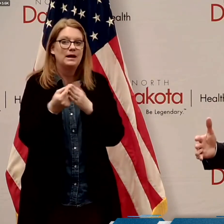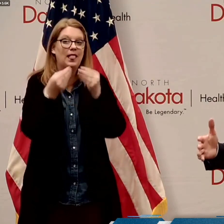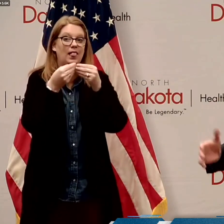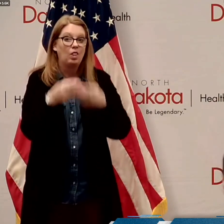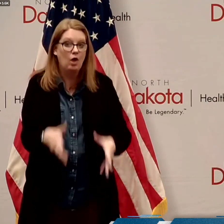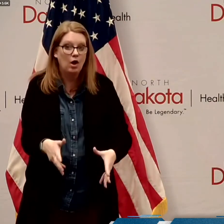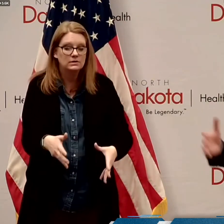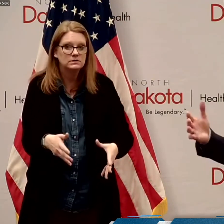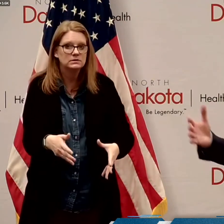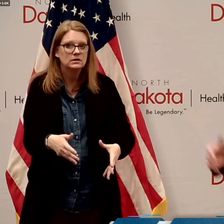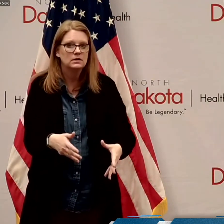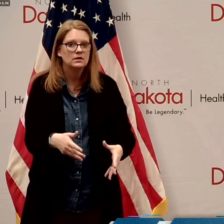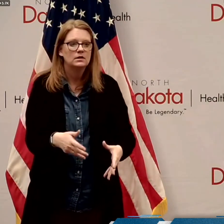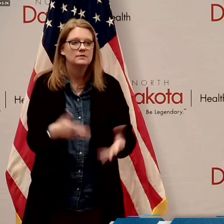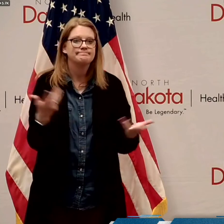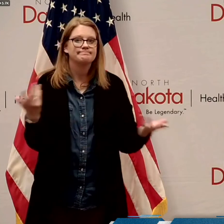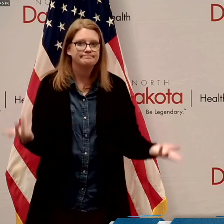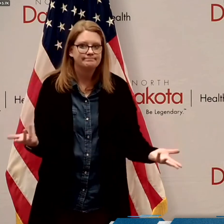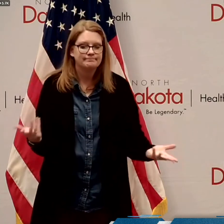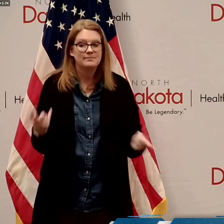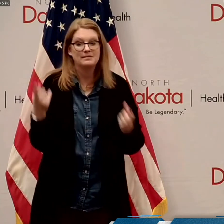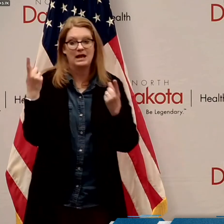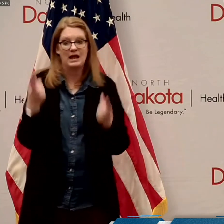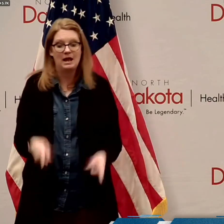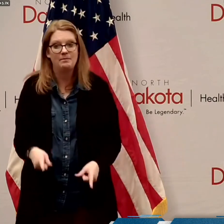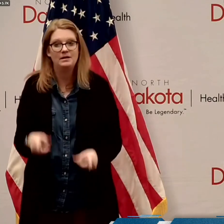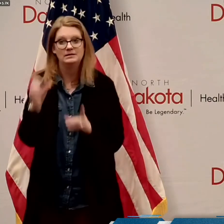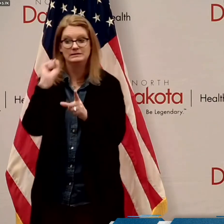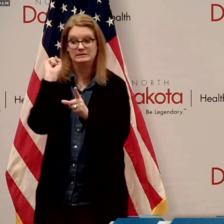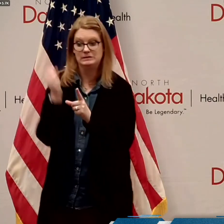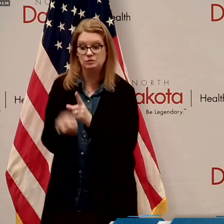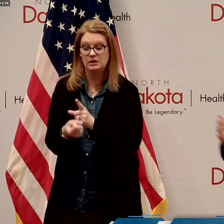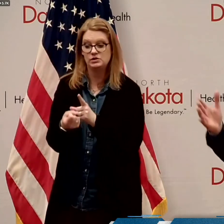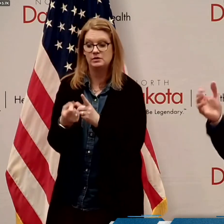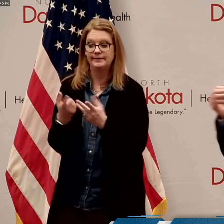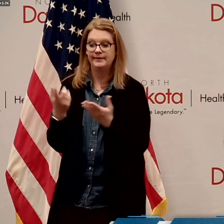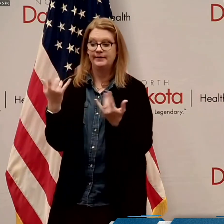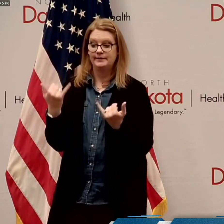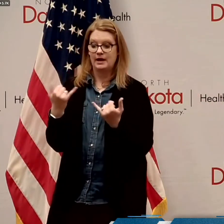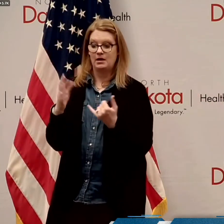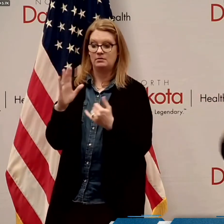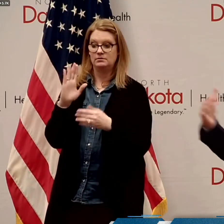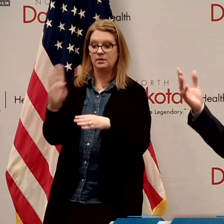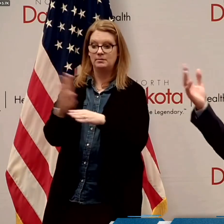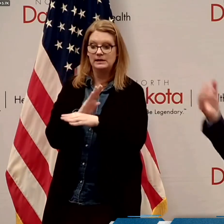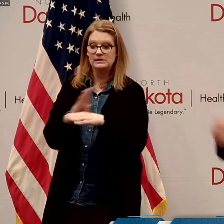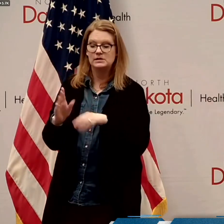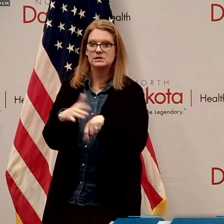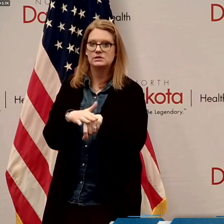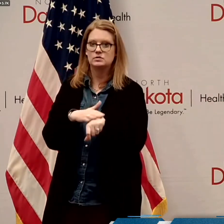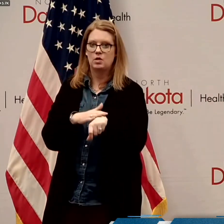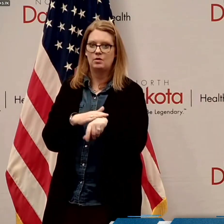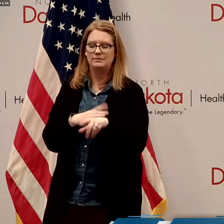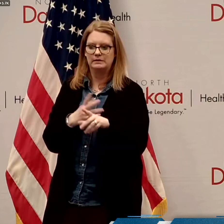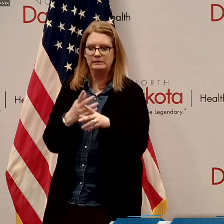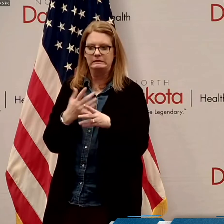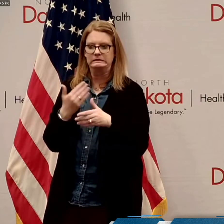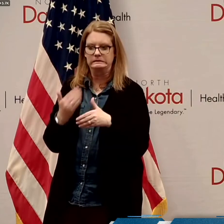couple months. But then if you get into a situation where the business that you're in is slow to start back up again,